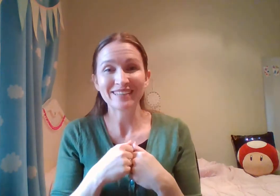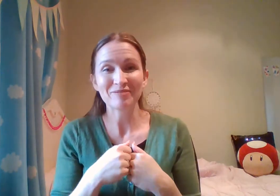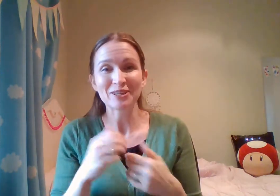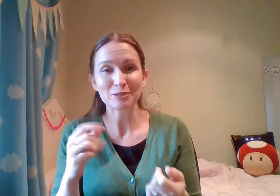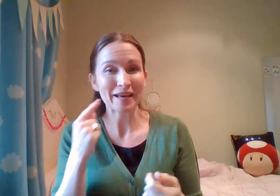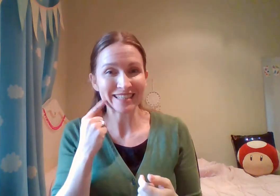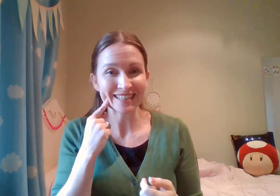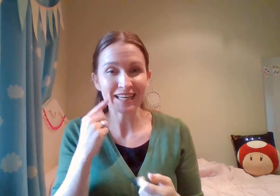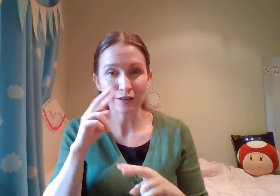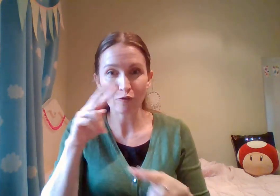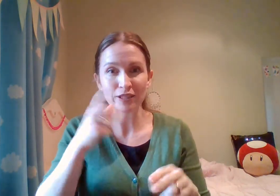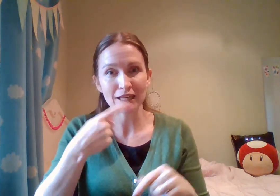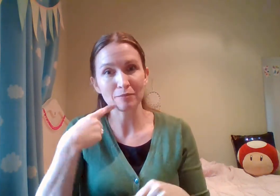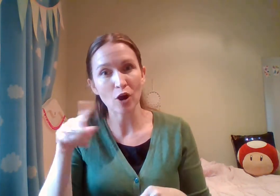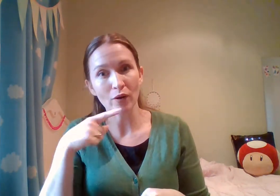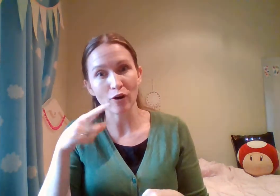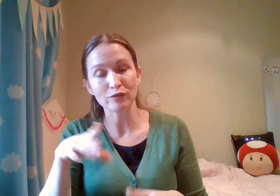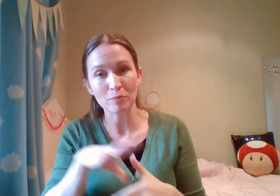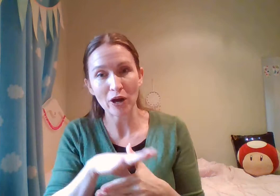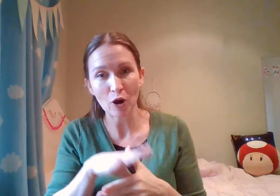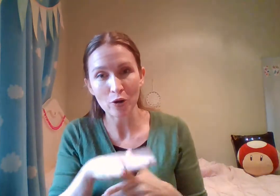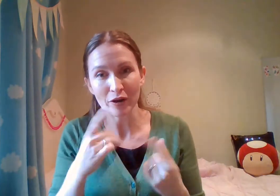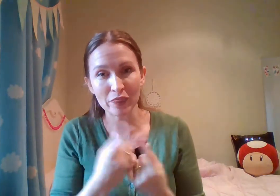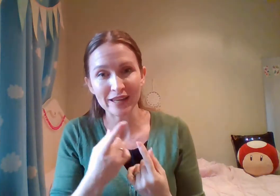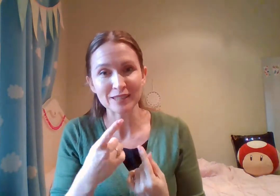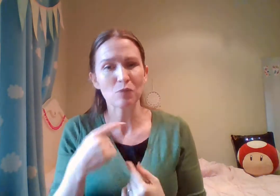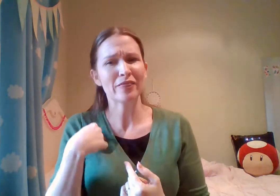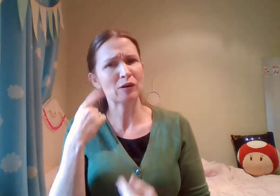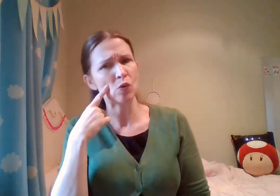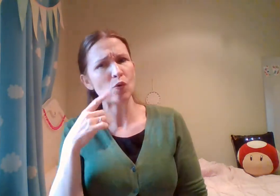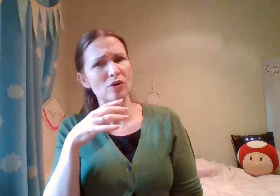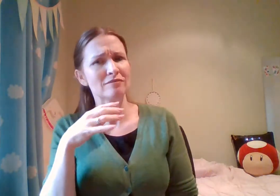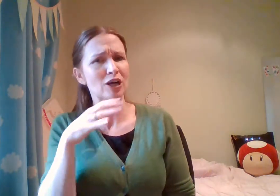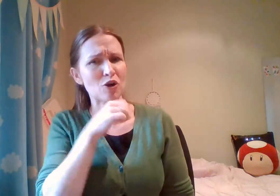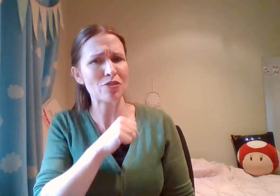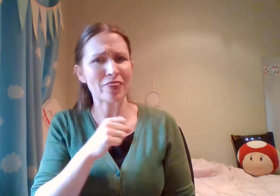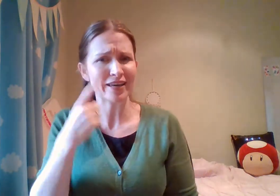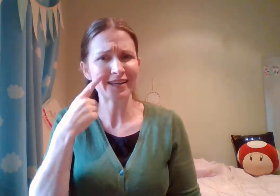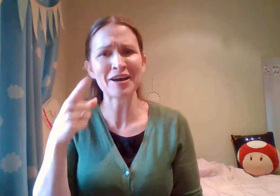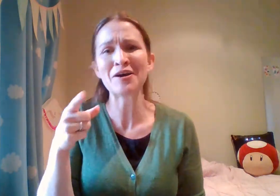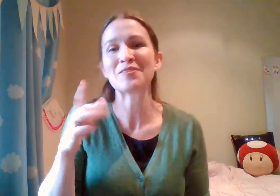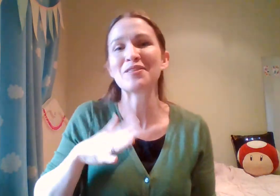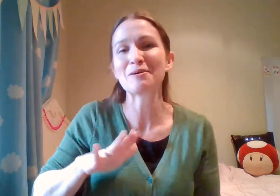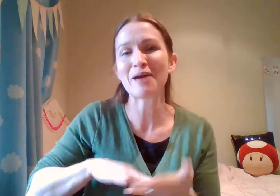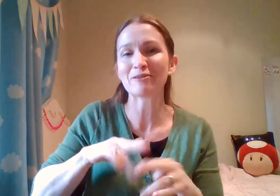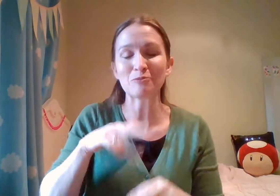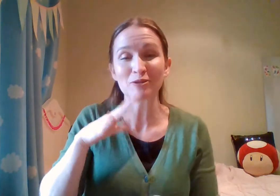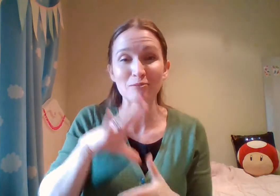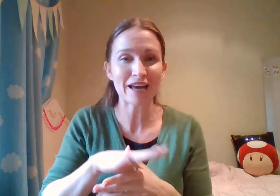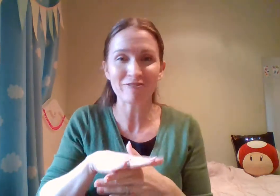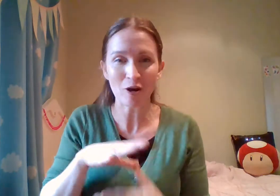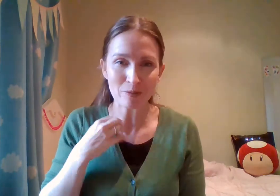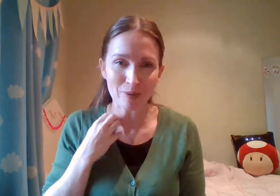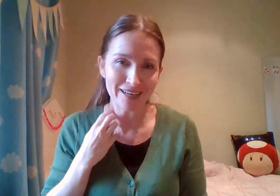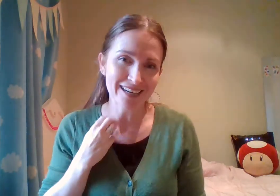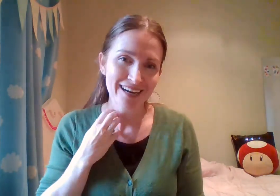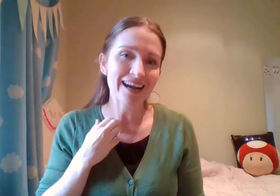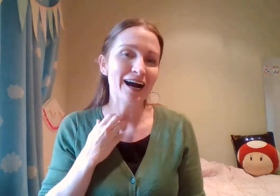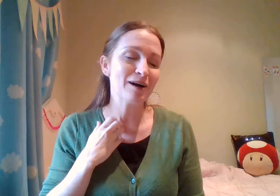It just makes things easier if we see them going off to buy Coke and things and we think, oh, I don't think that their parents want them to have Coke. But